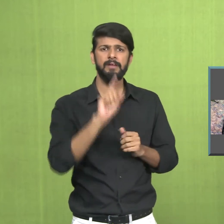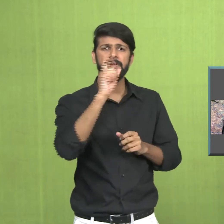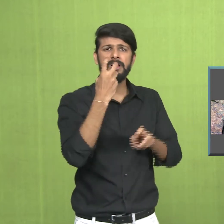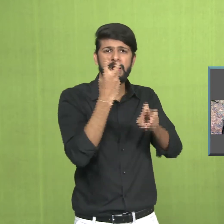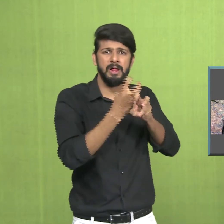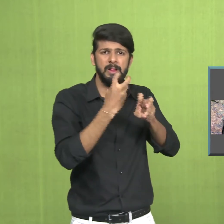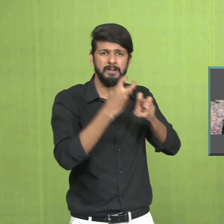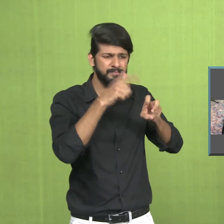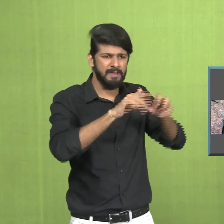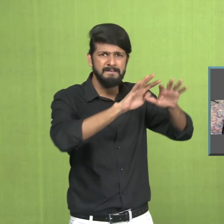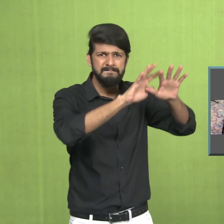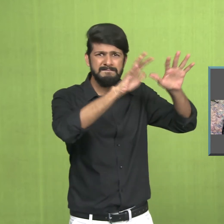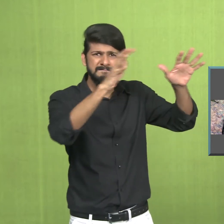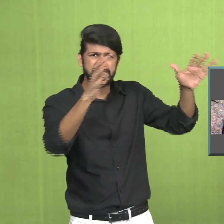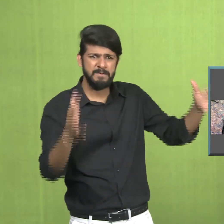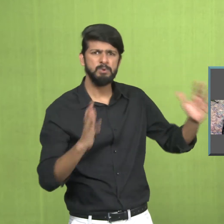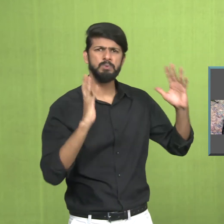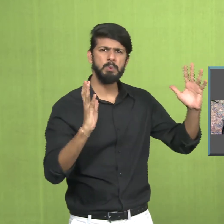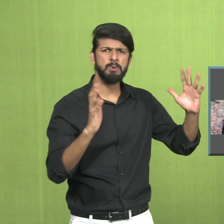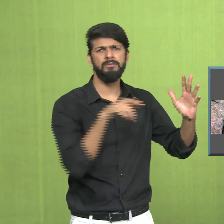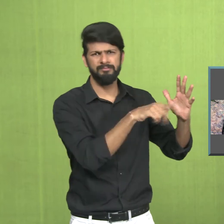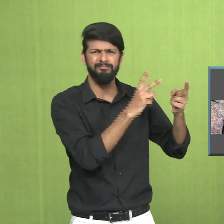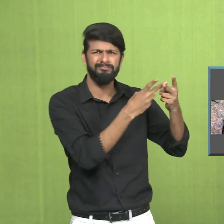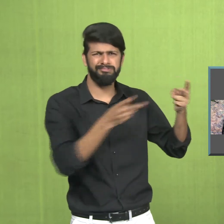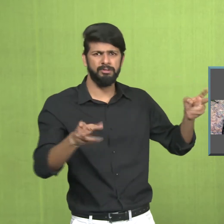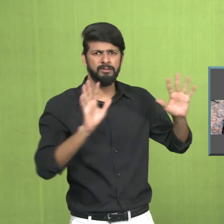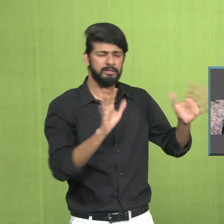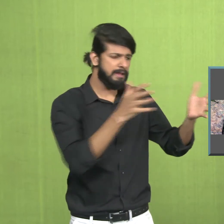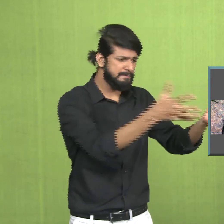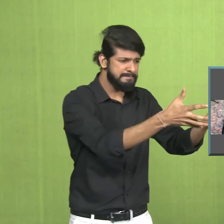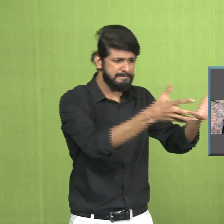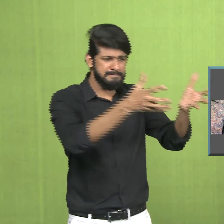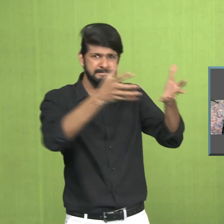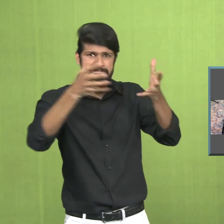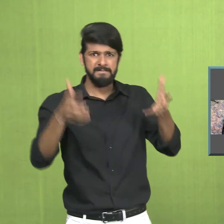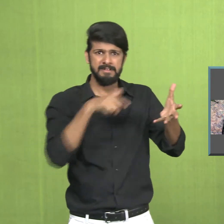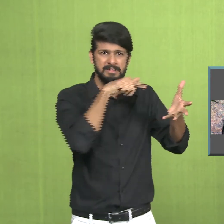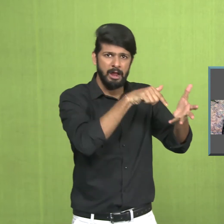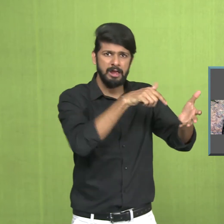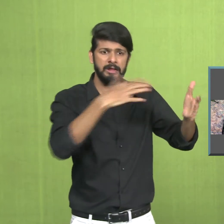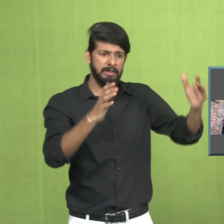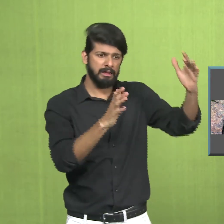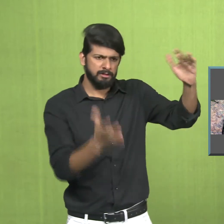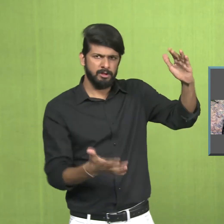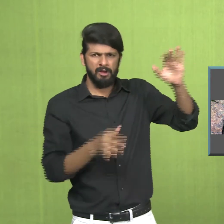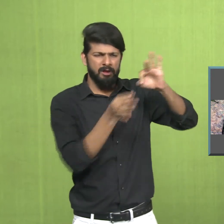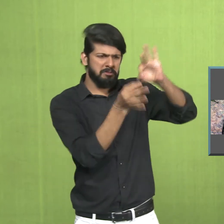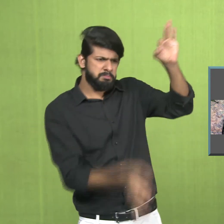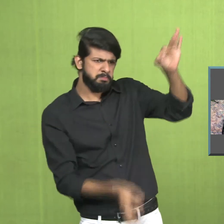Or how did the Indus Valley Civilization artists make this bust? So, we have various kind of stones and rocks. This specific